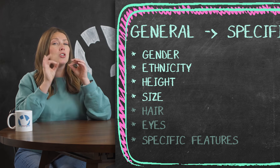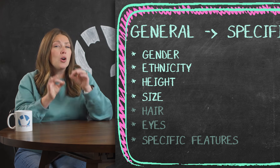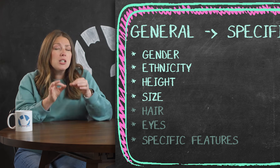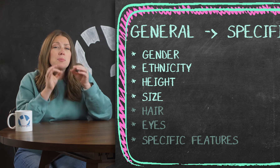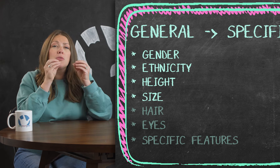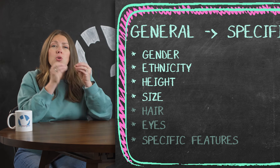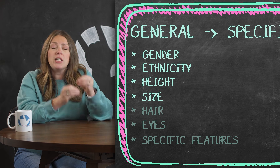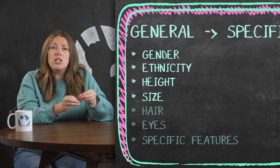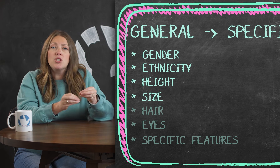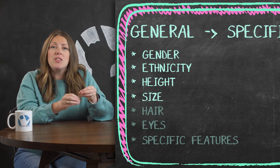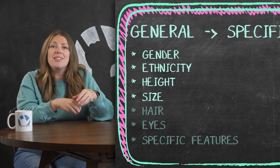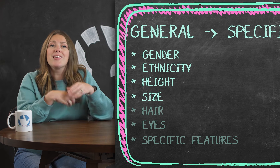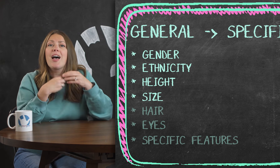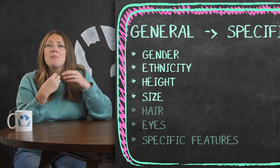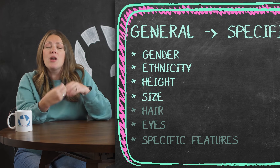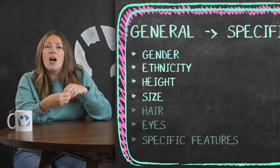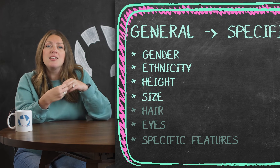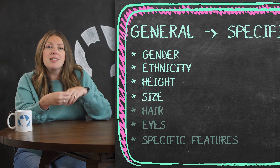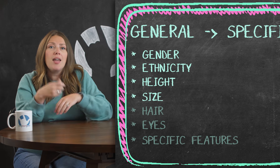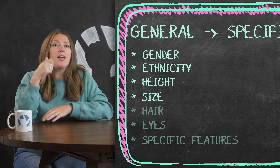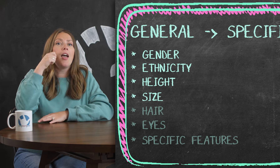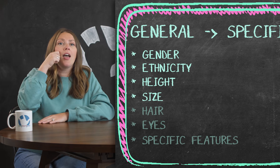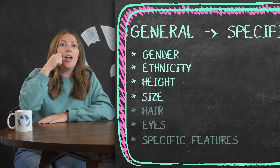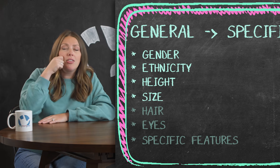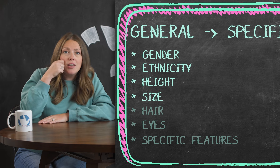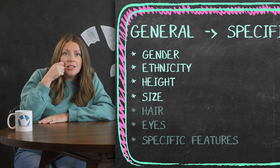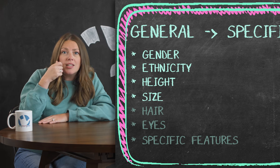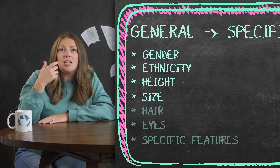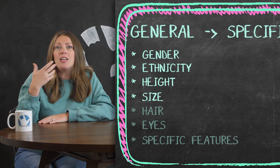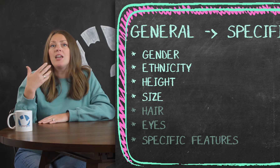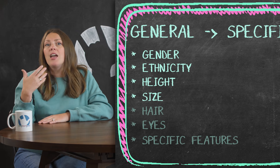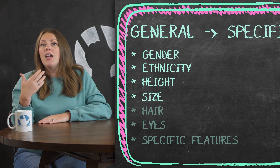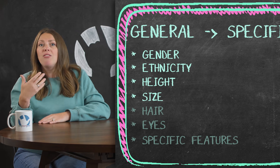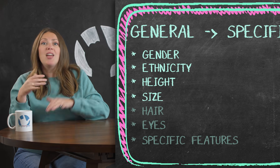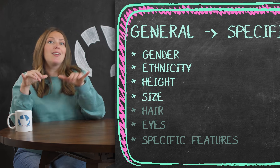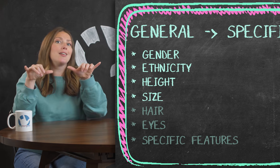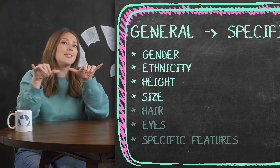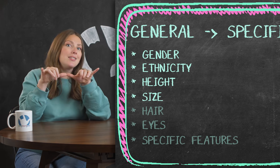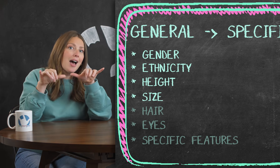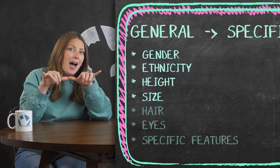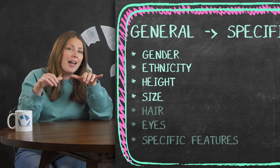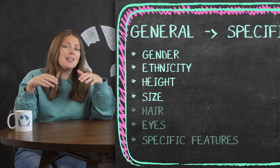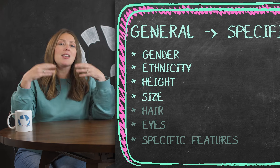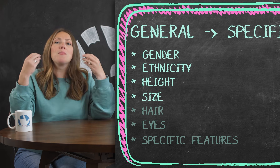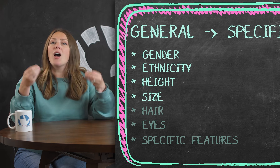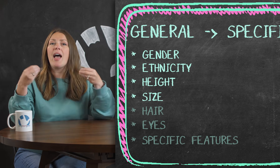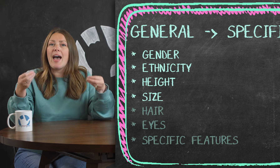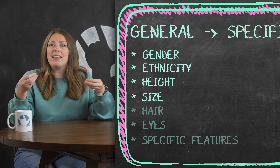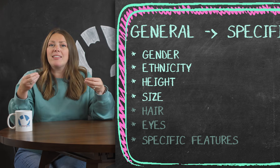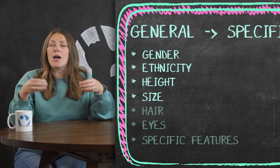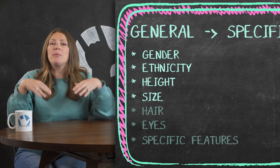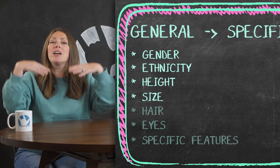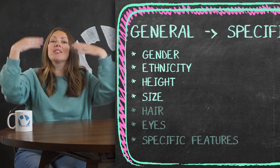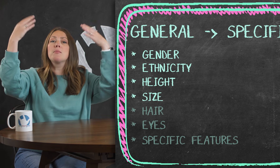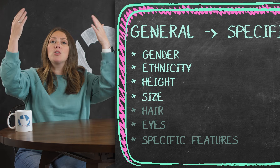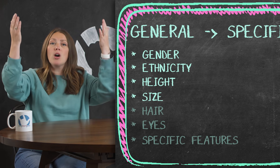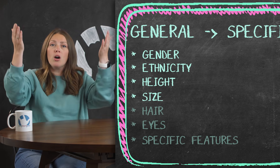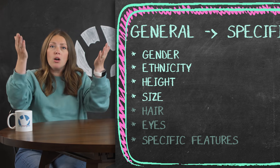Notice before each of these, I'm not saying ethnicity and then size. I'm not adding that because I'm